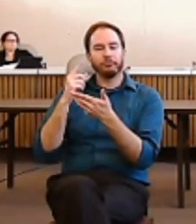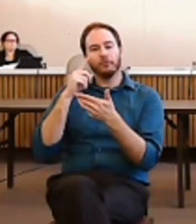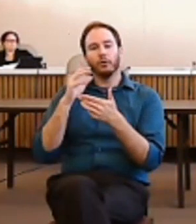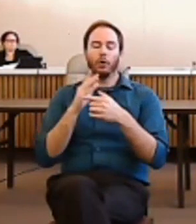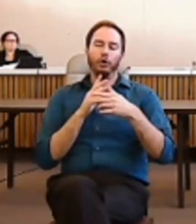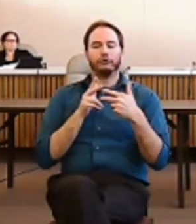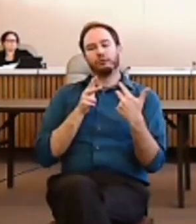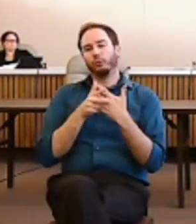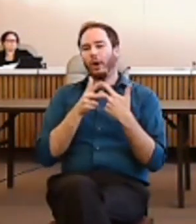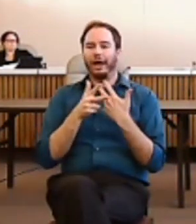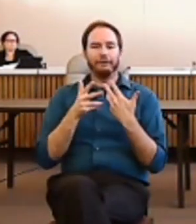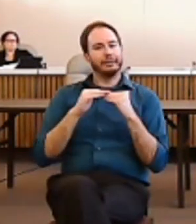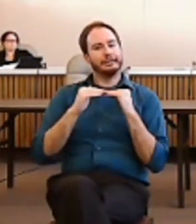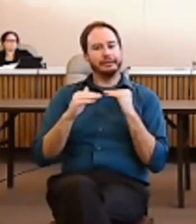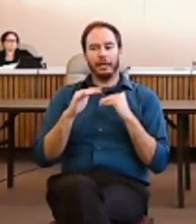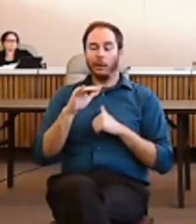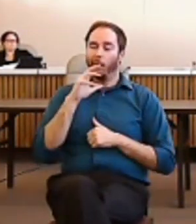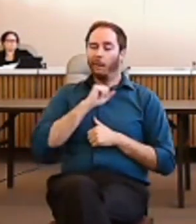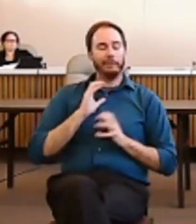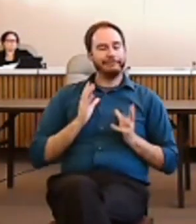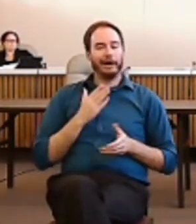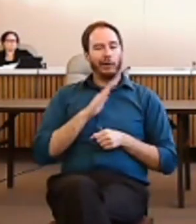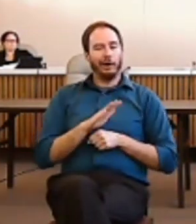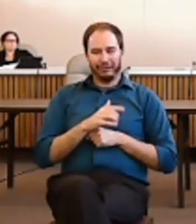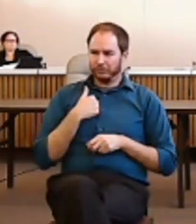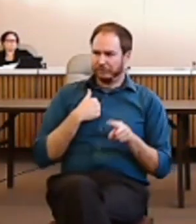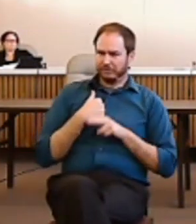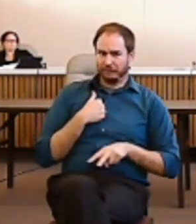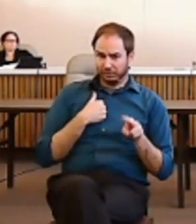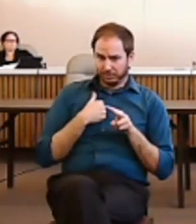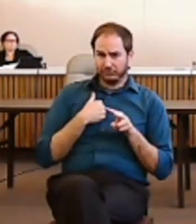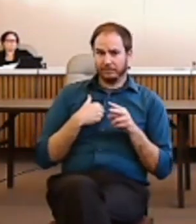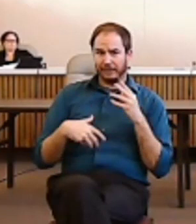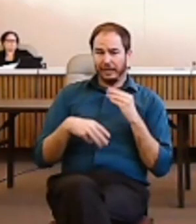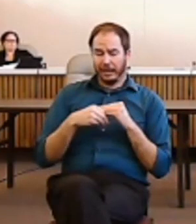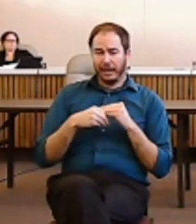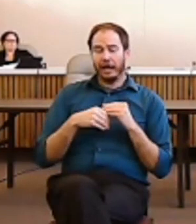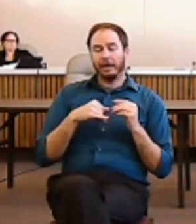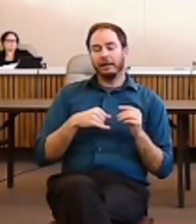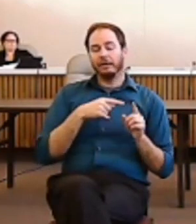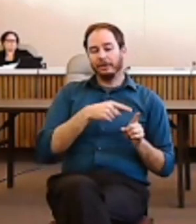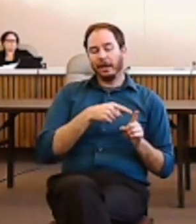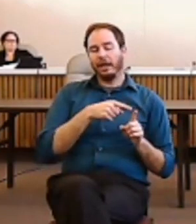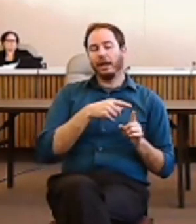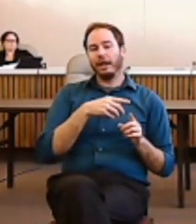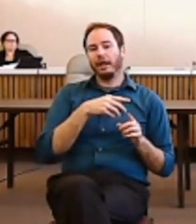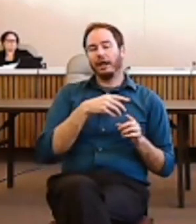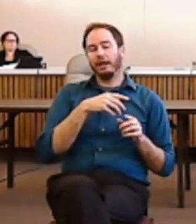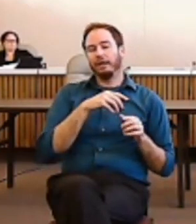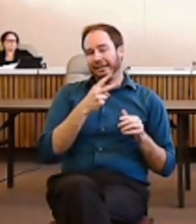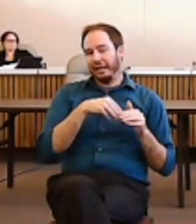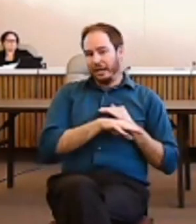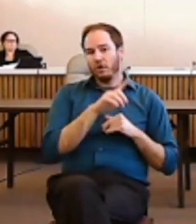integrity standpoint, both solutions work. We think having the second entrance active is optimal. That is not the